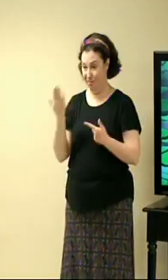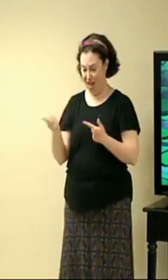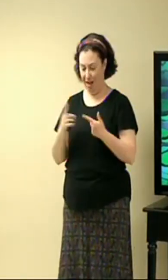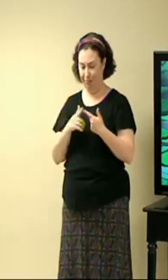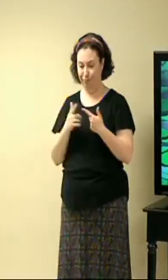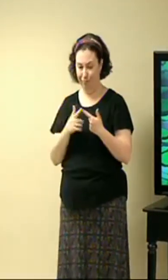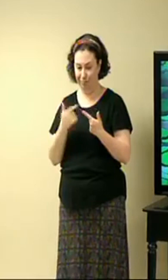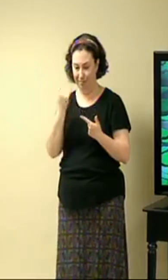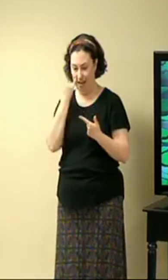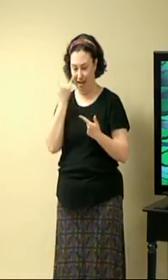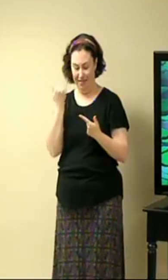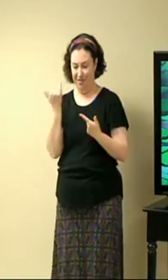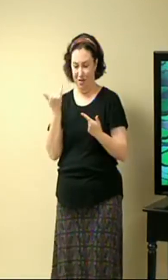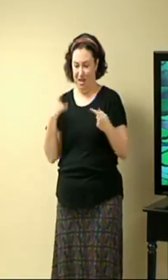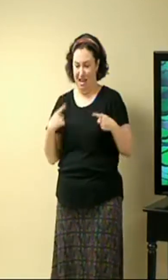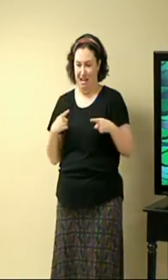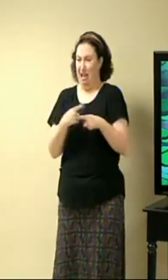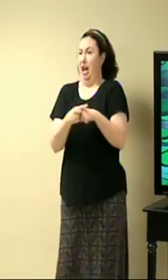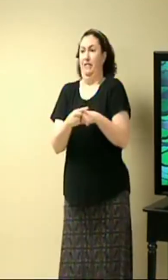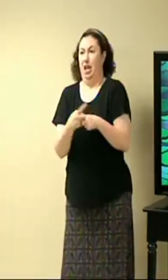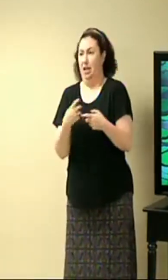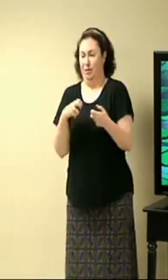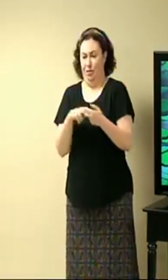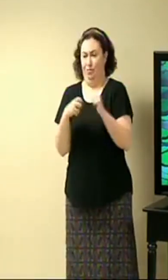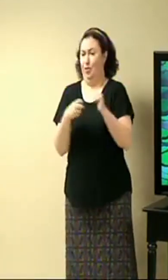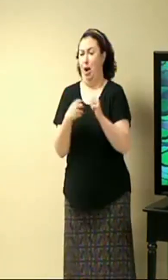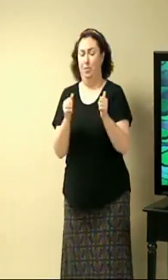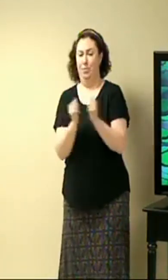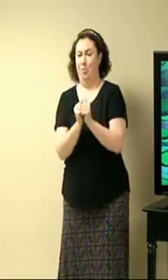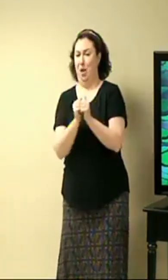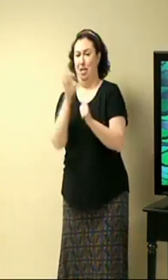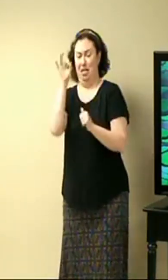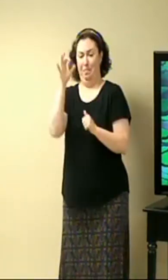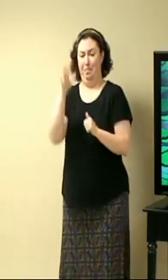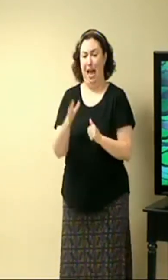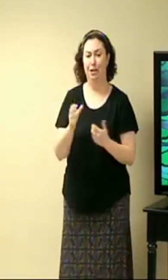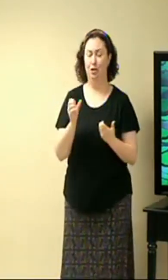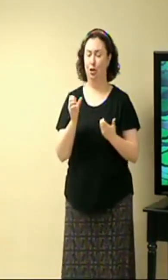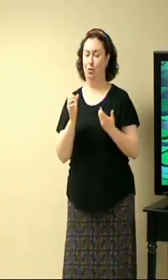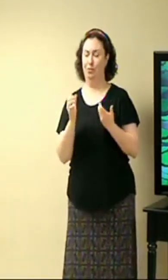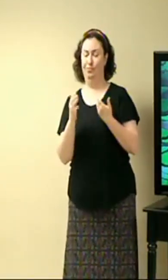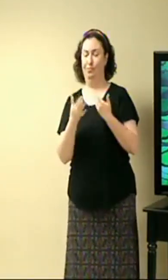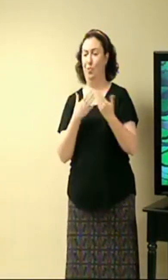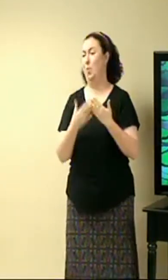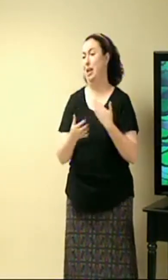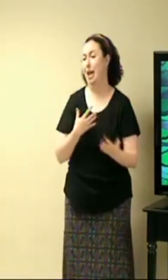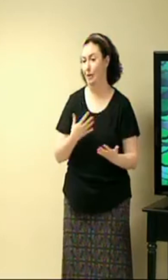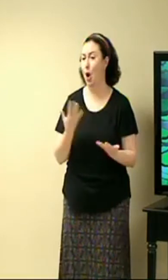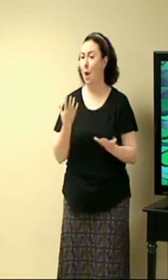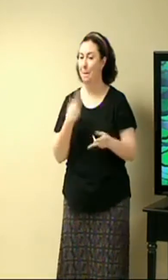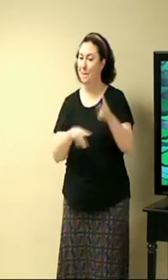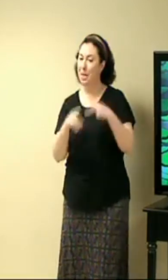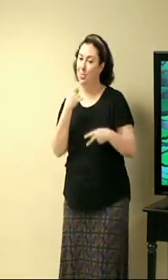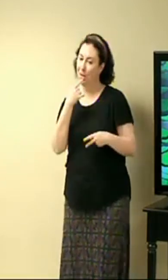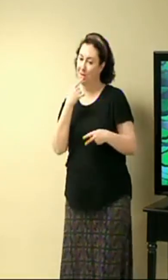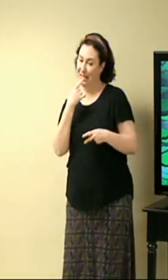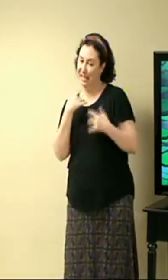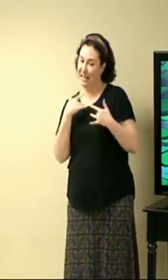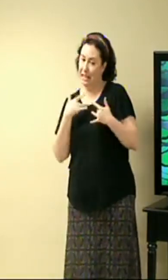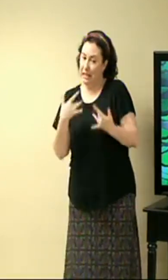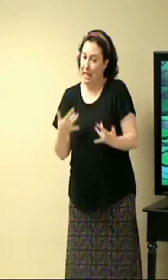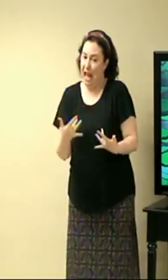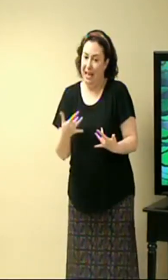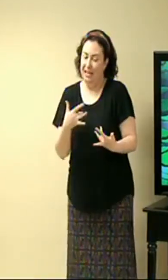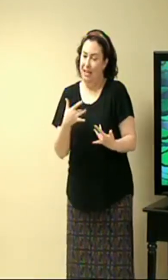with a pastor or someone in the church, what I've noticed is people dress up conflict and make it really spiritual. And rather than dealing with it because they're